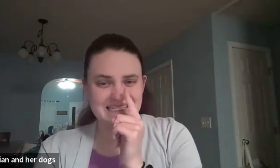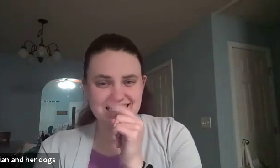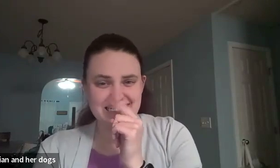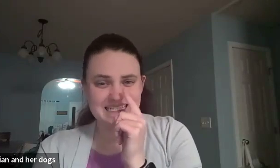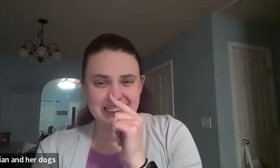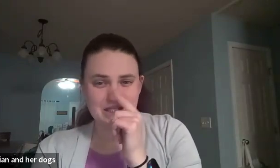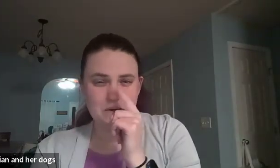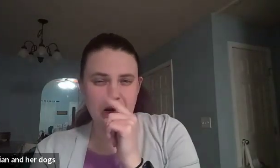this,